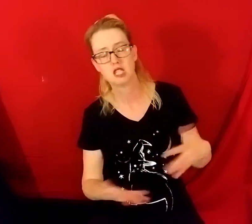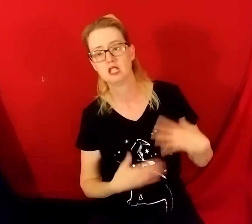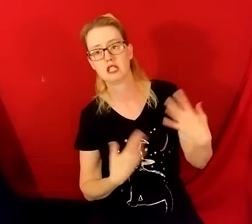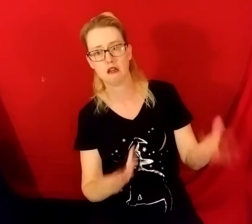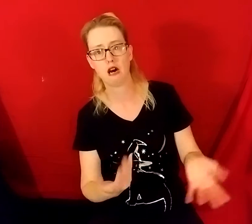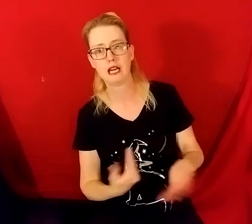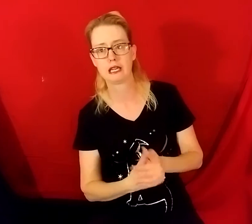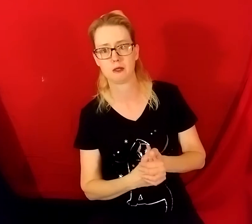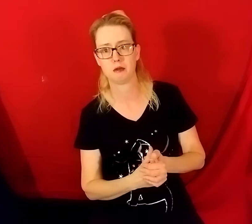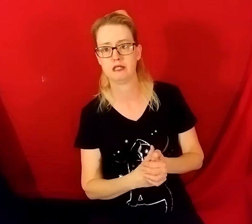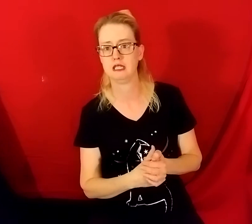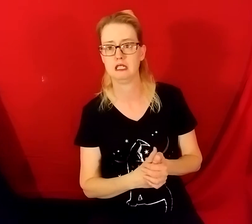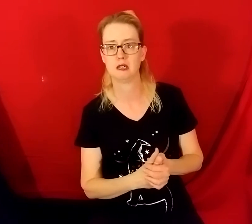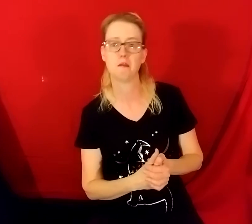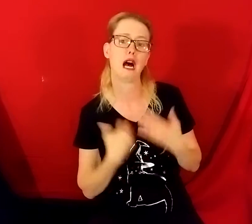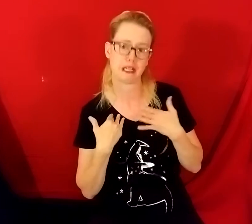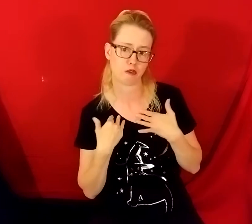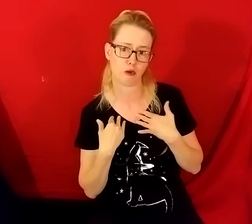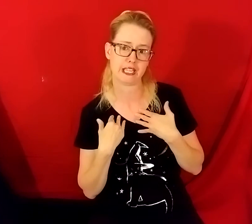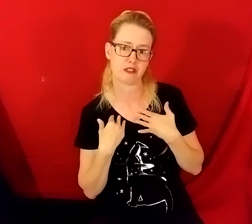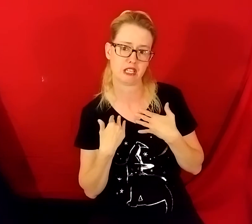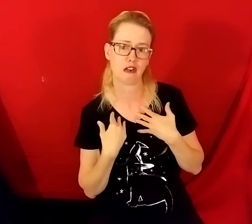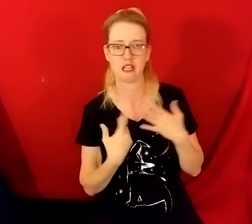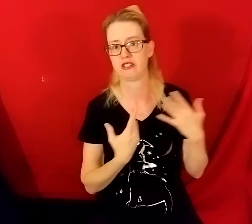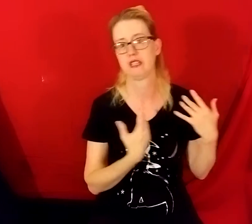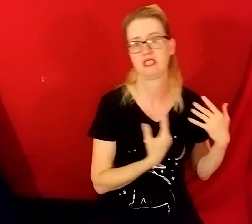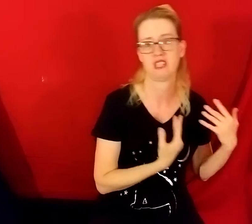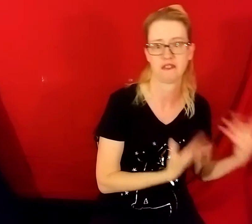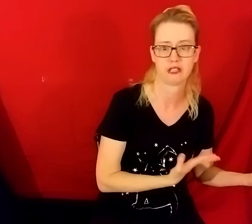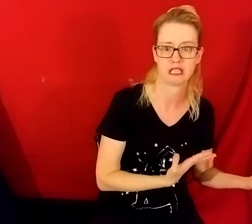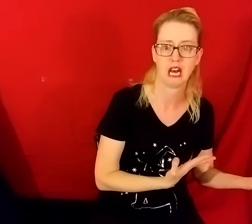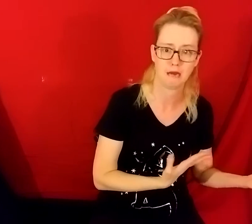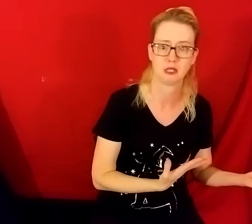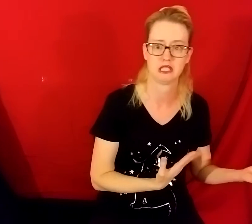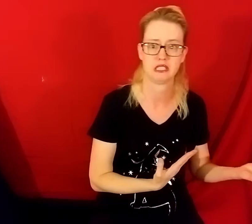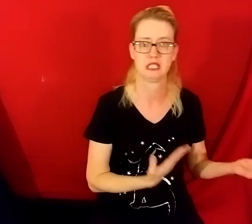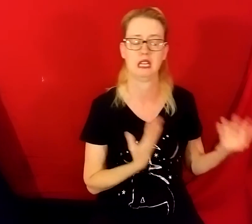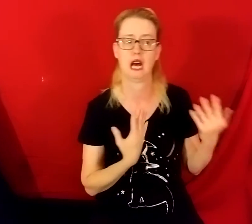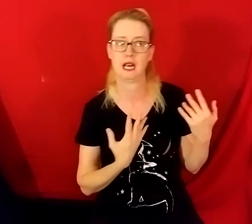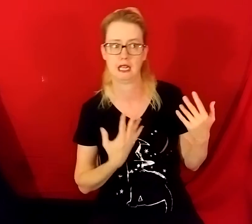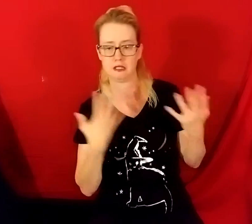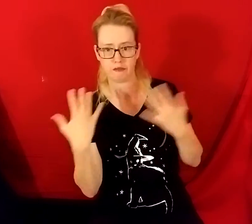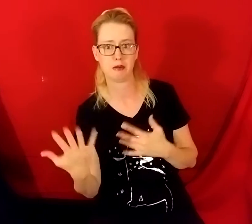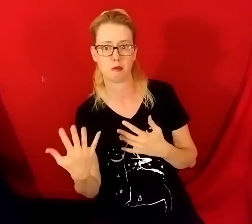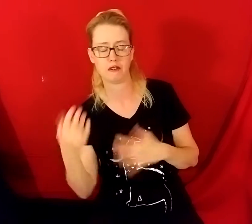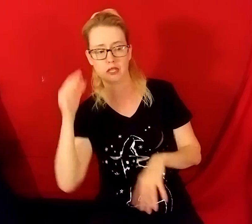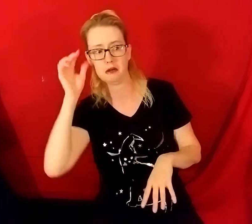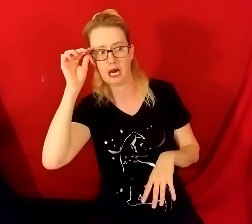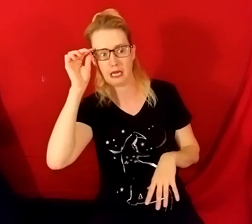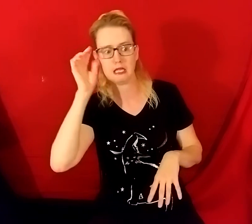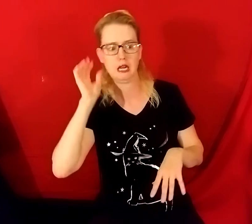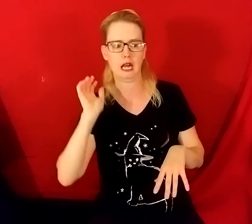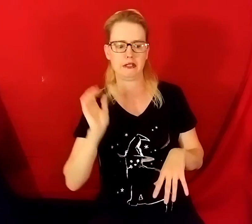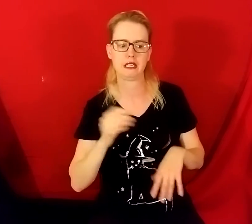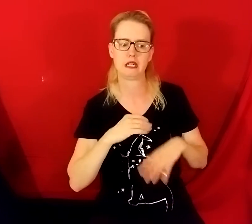you know, I can give this movie, you know, my different ratings, and they're going to see things differently that I'm going to see, that as a female point of view, I see that there's